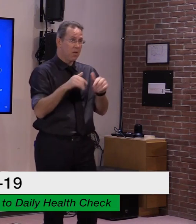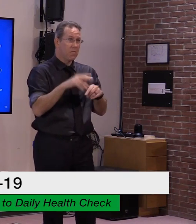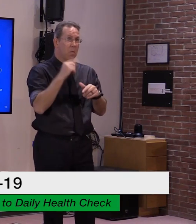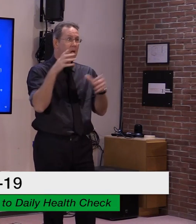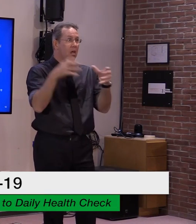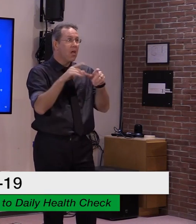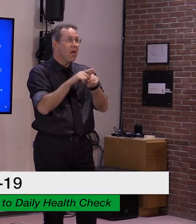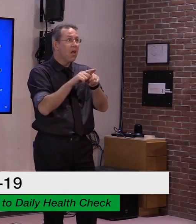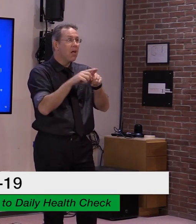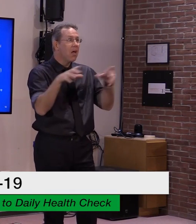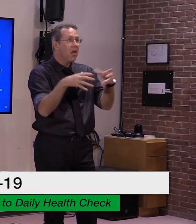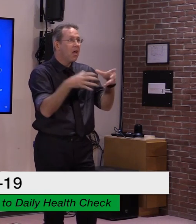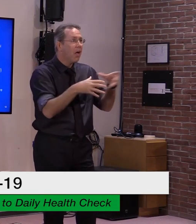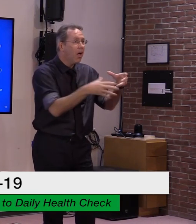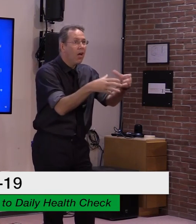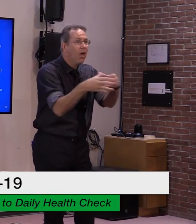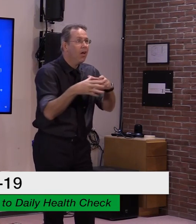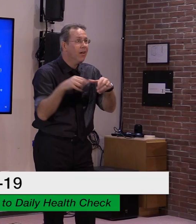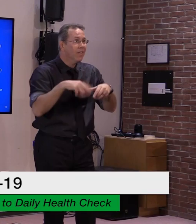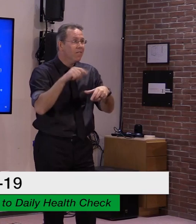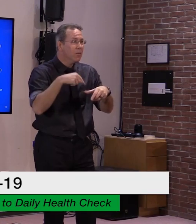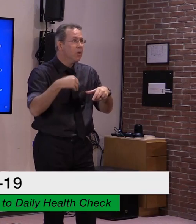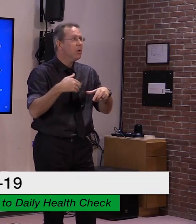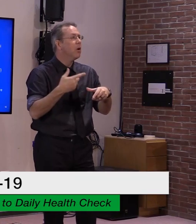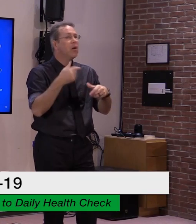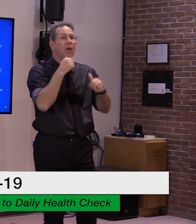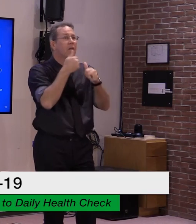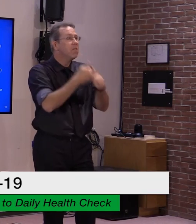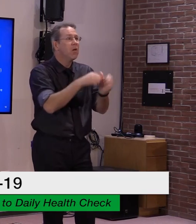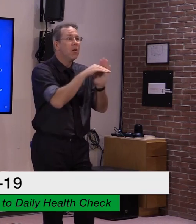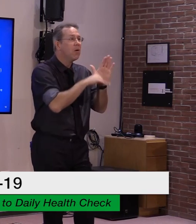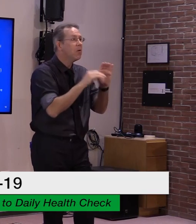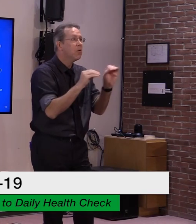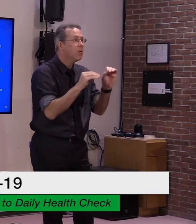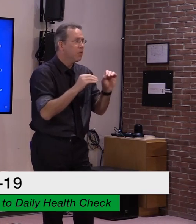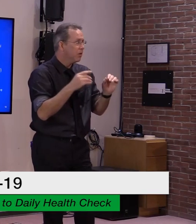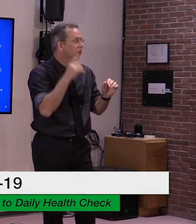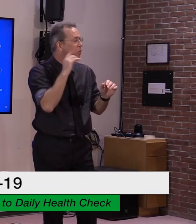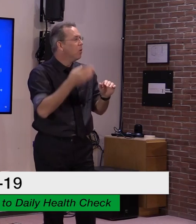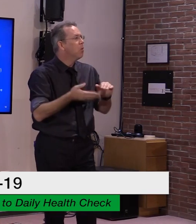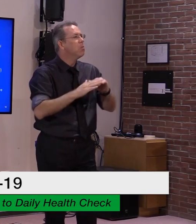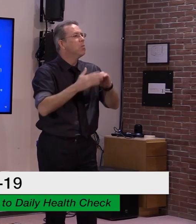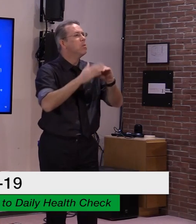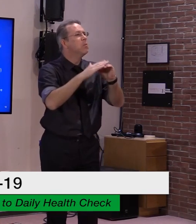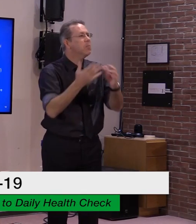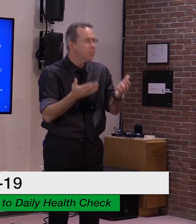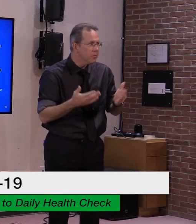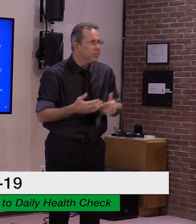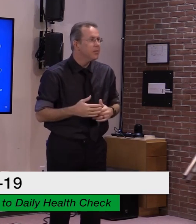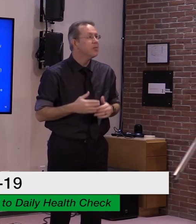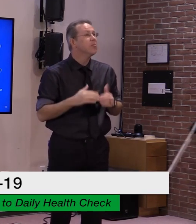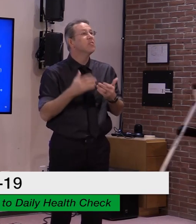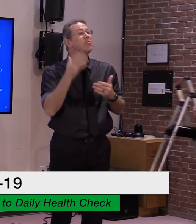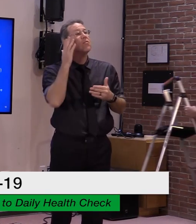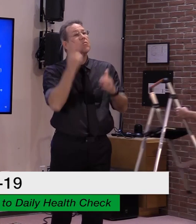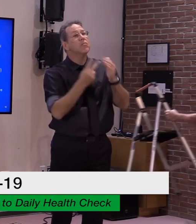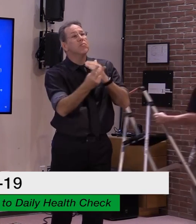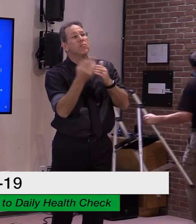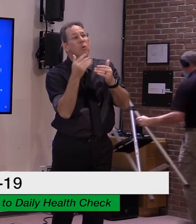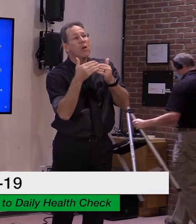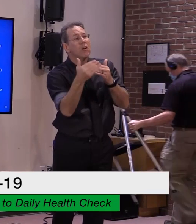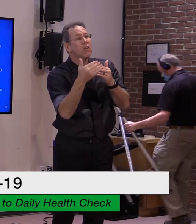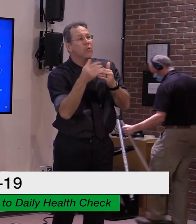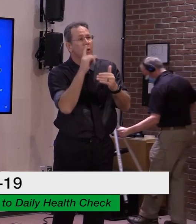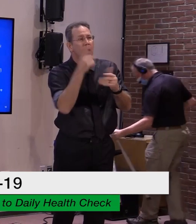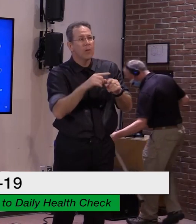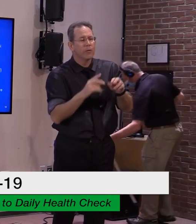to our guidelines we would see a significant increase in cases in the weeks following thanksgiving in fact we estimate